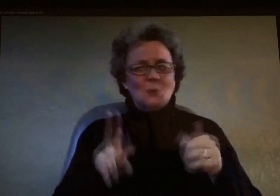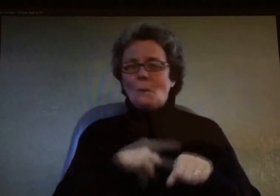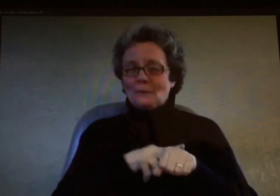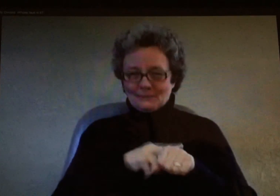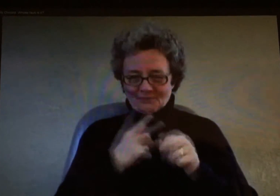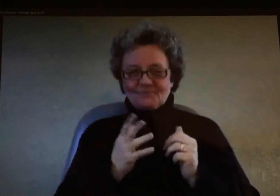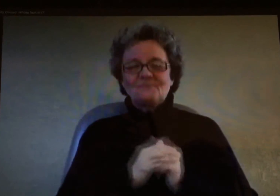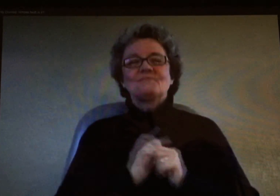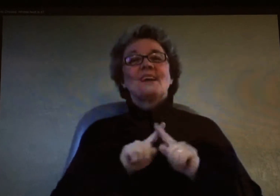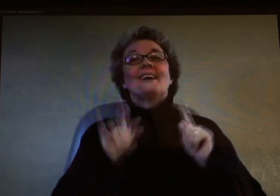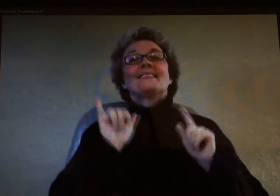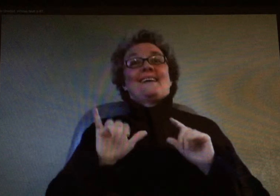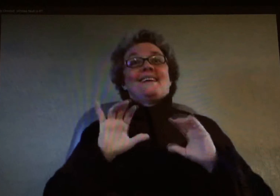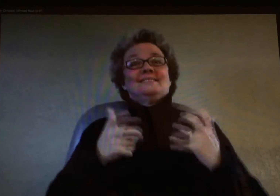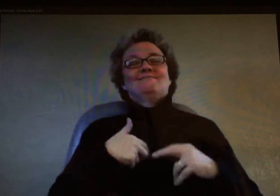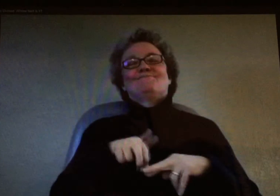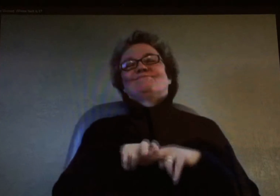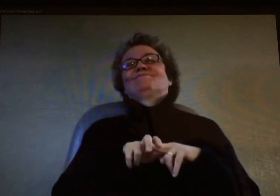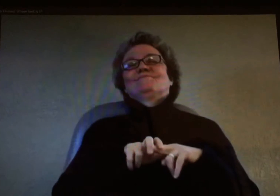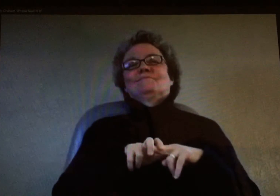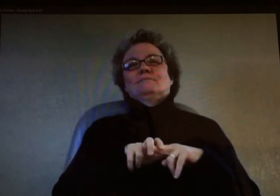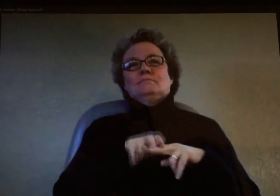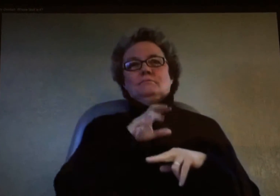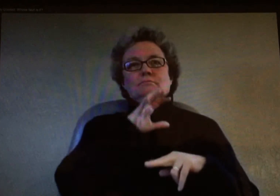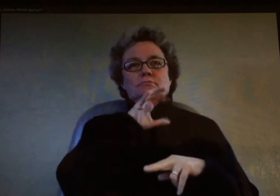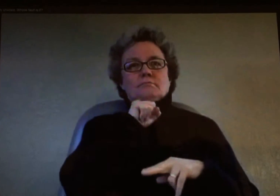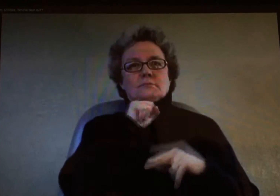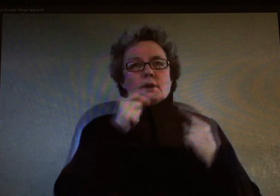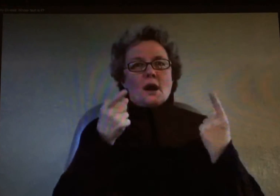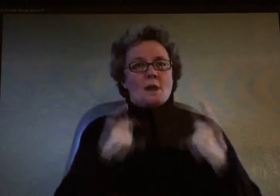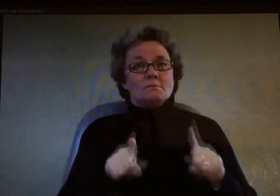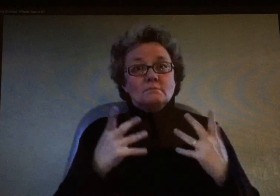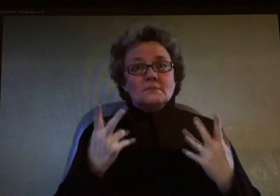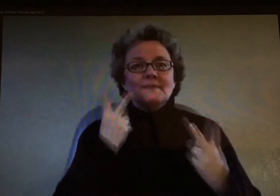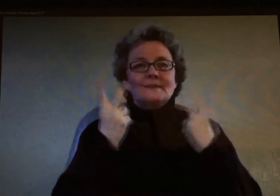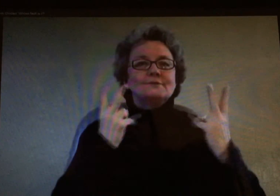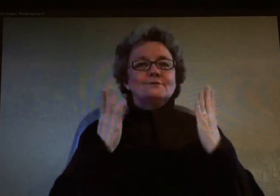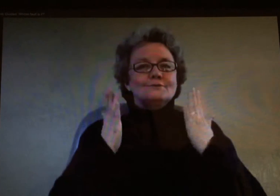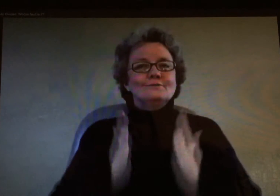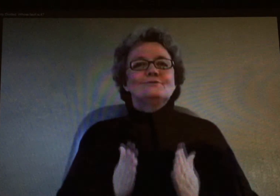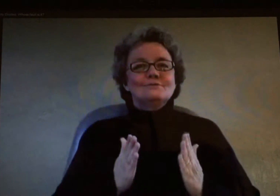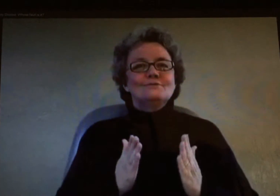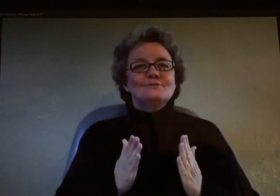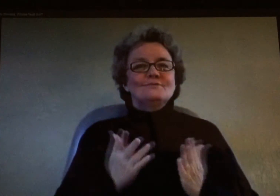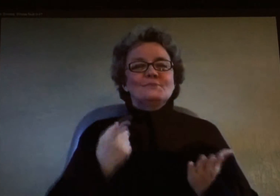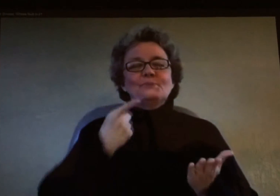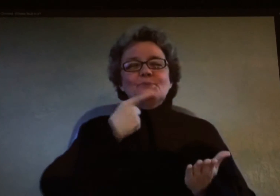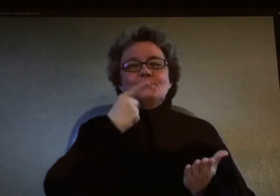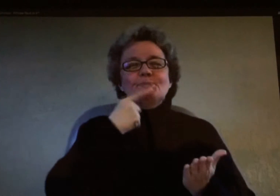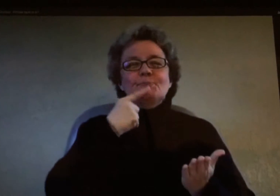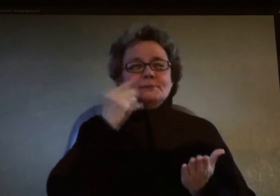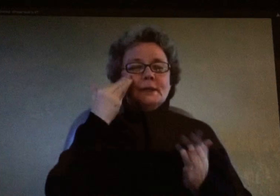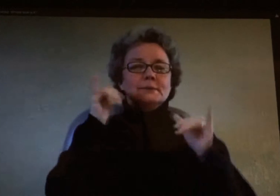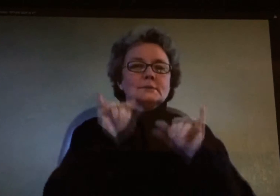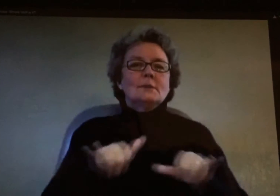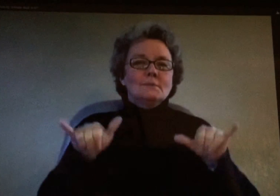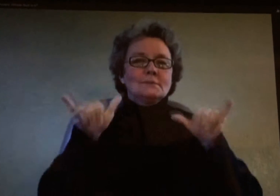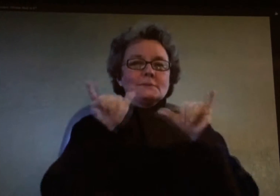culture usually will grow with you. And so I wasn't at the same cultural level as the other students in the class.